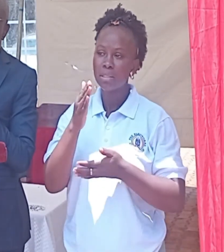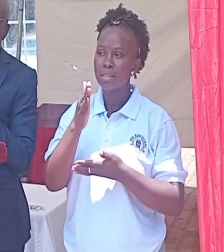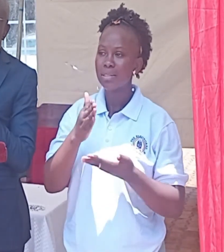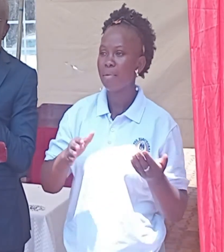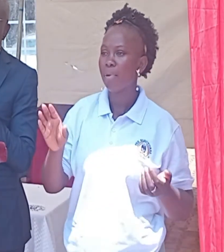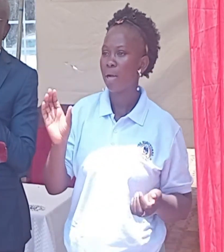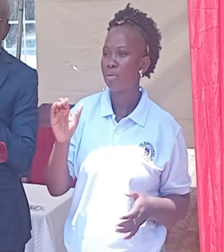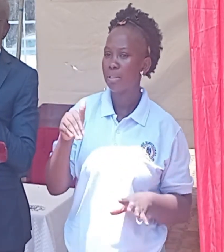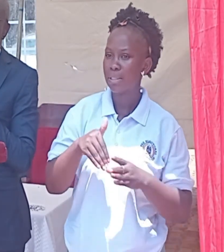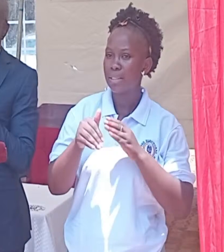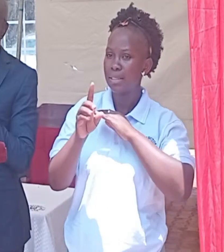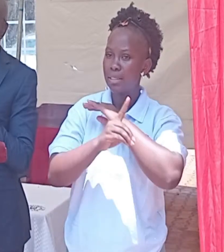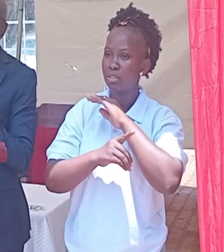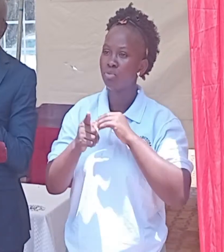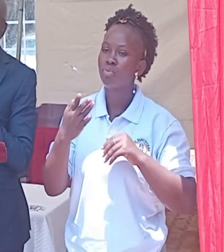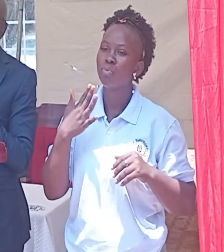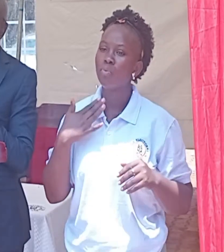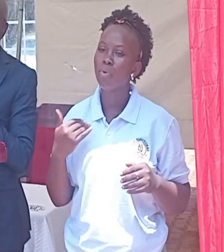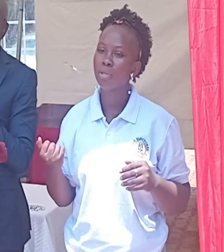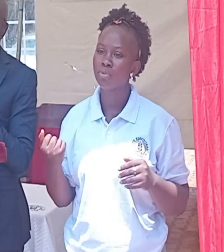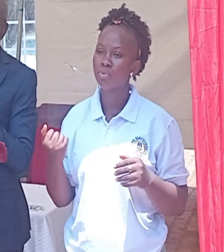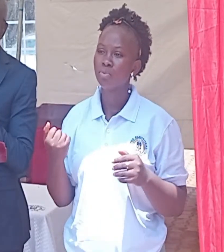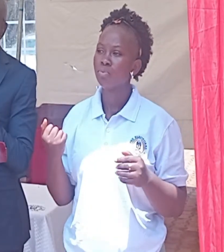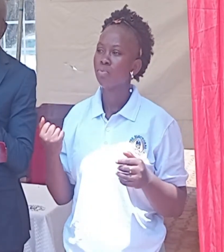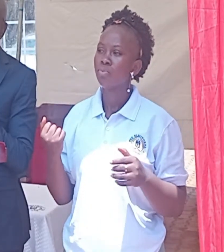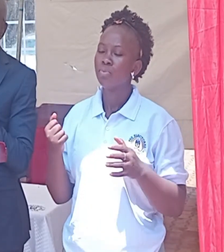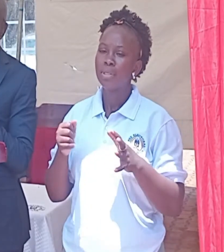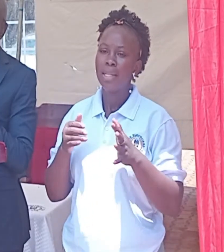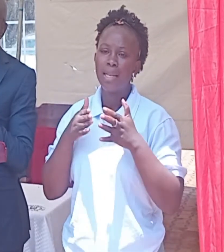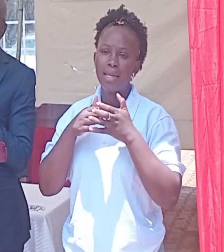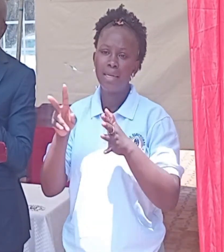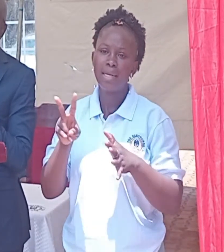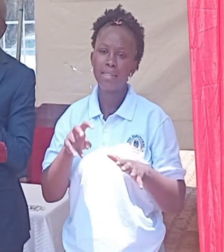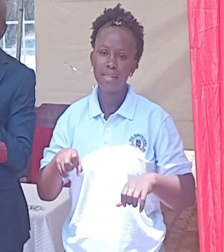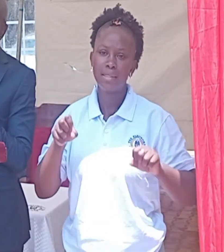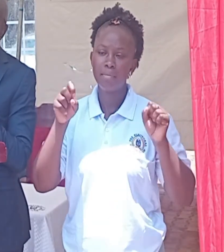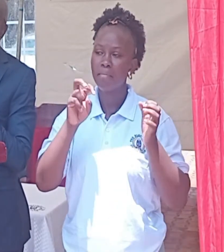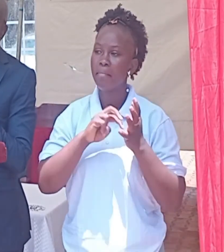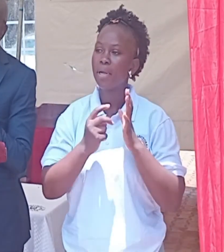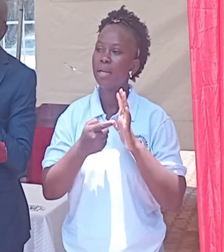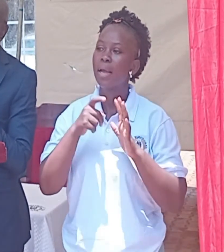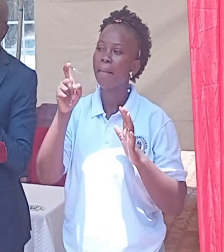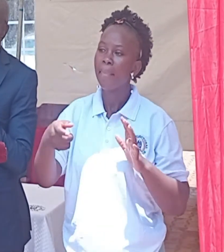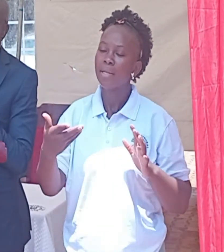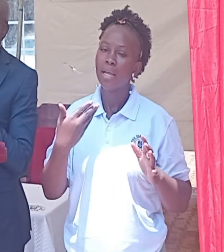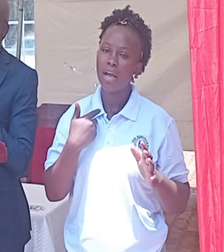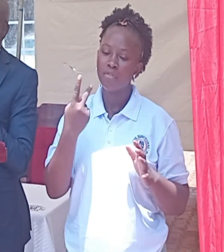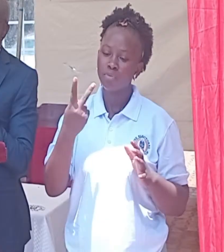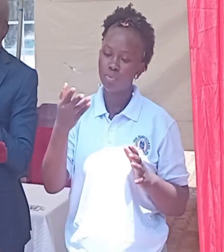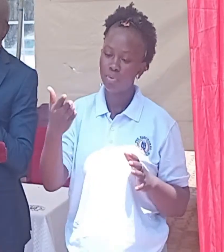sub-counties in the district you want to run as chairperson, you are required to get 2/3